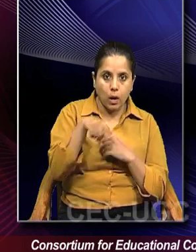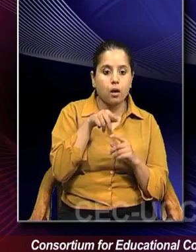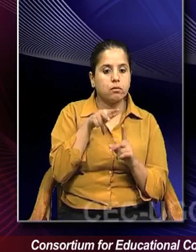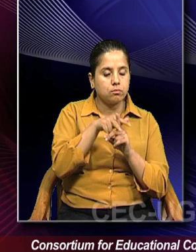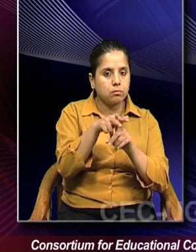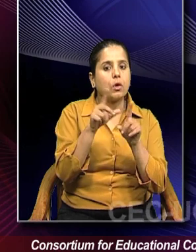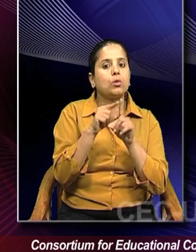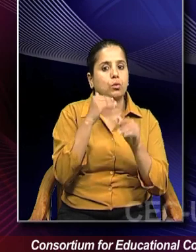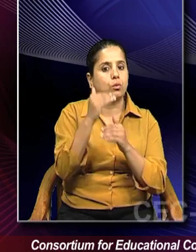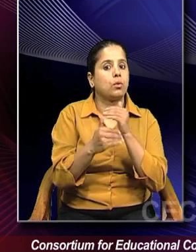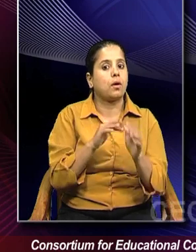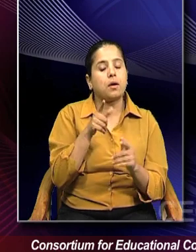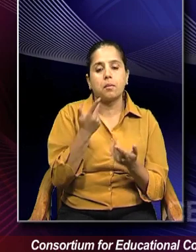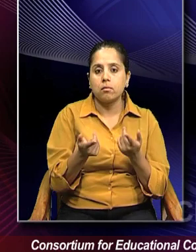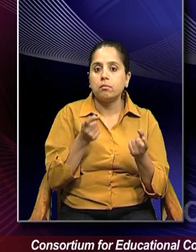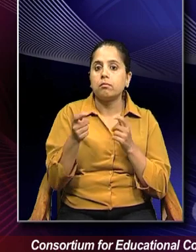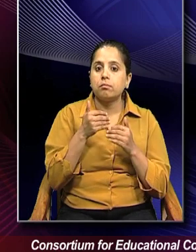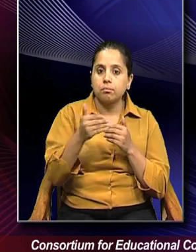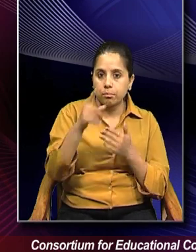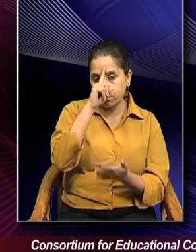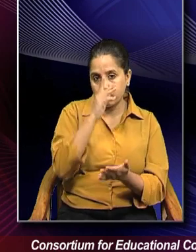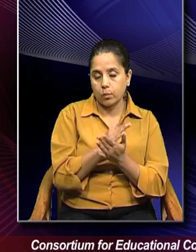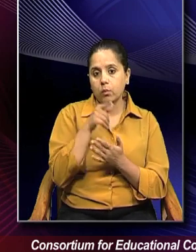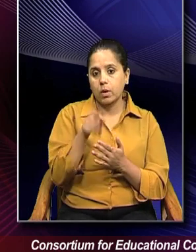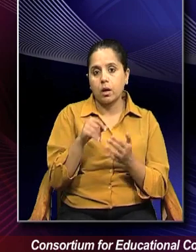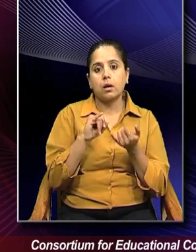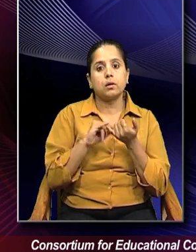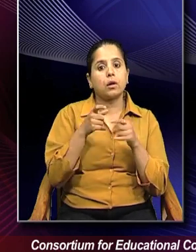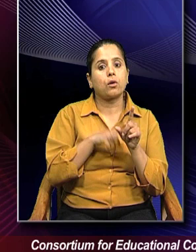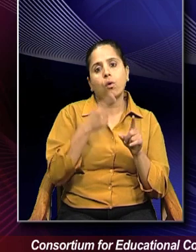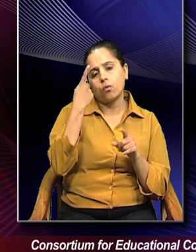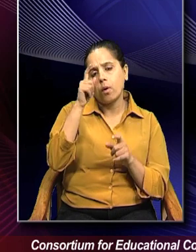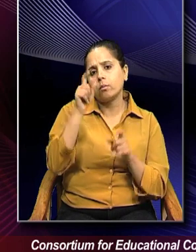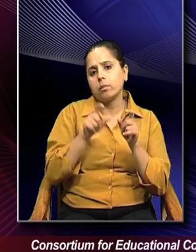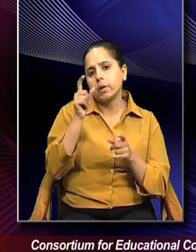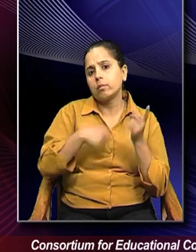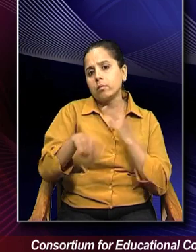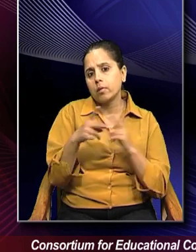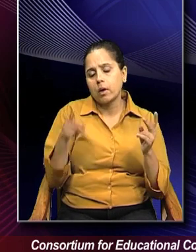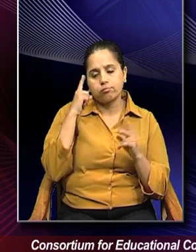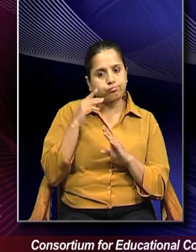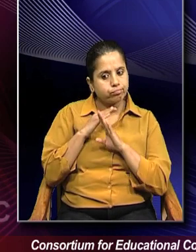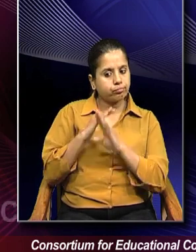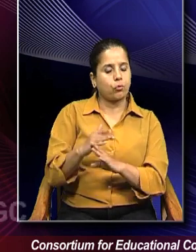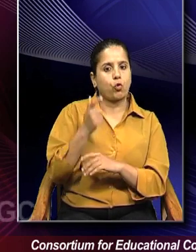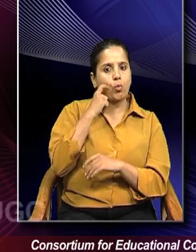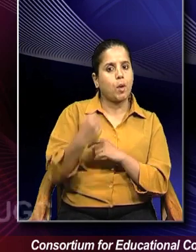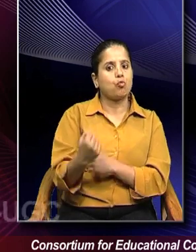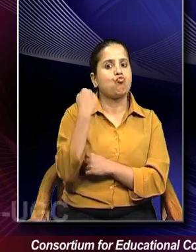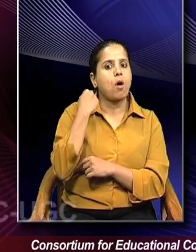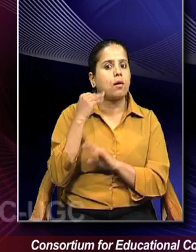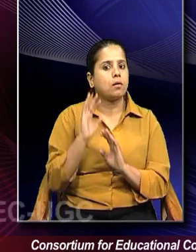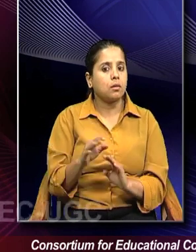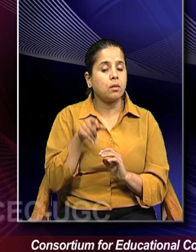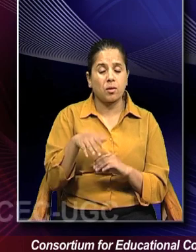intervention, which maintains and believes that security for people to protect human rights